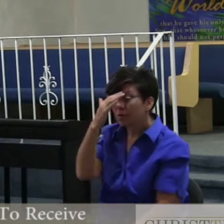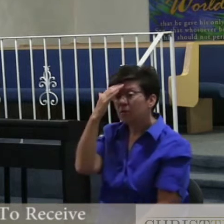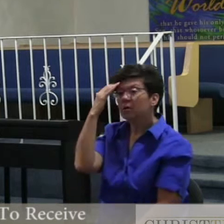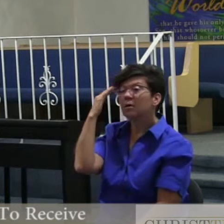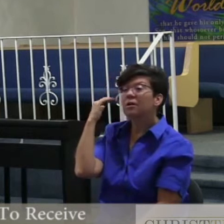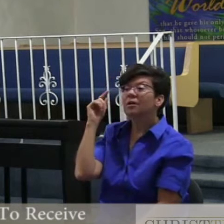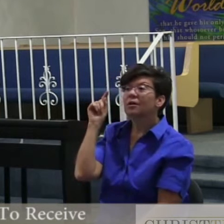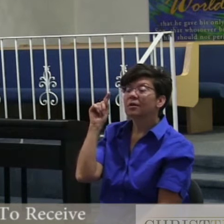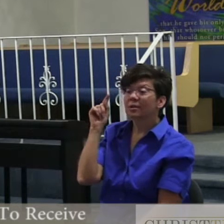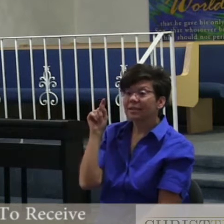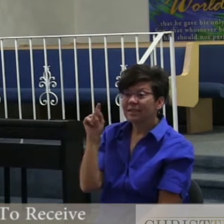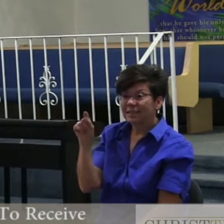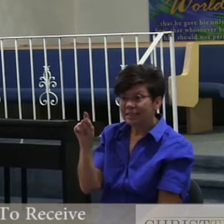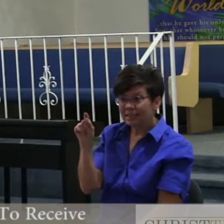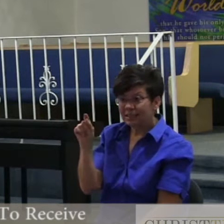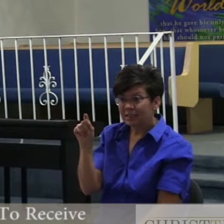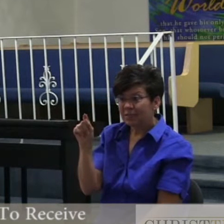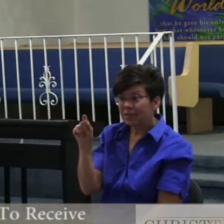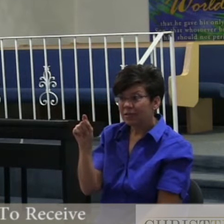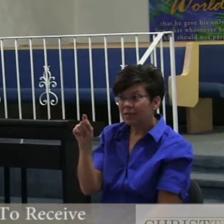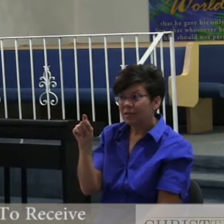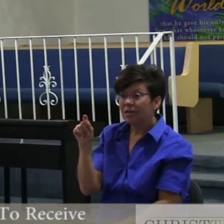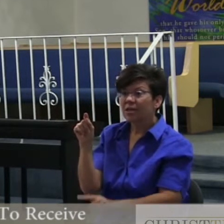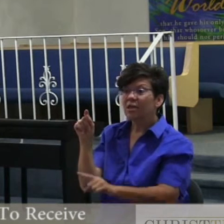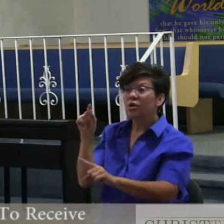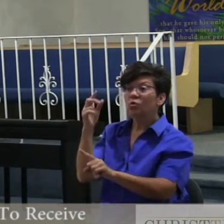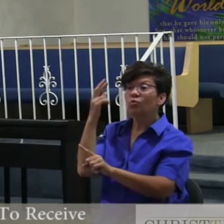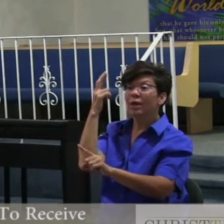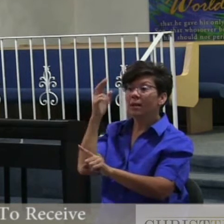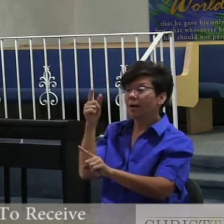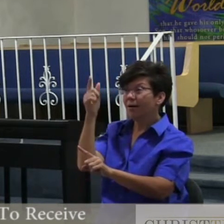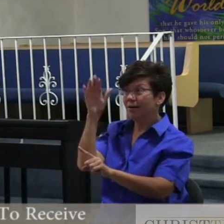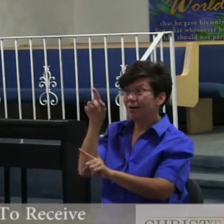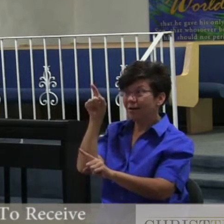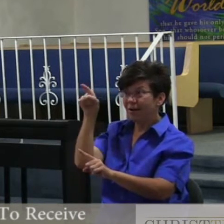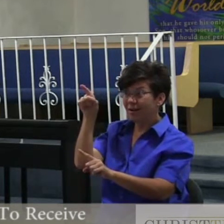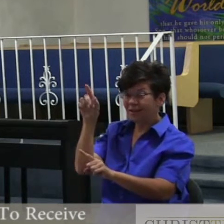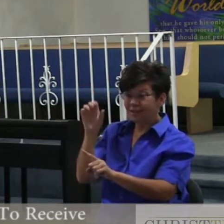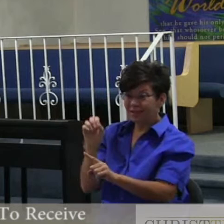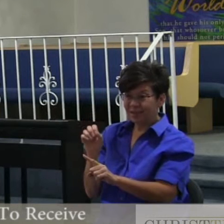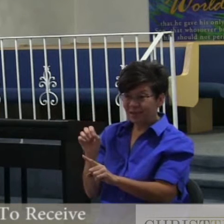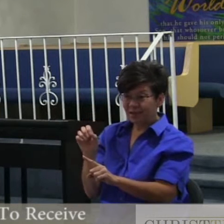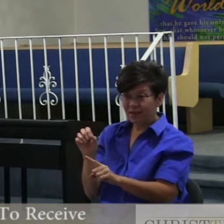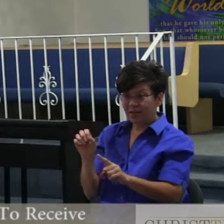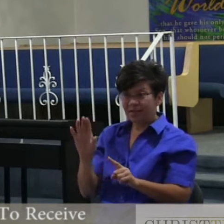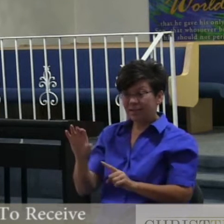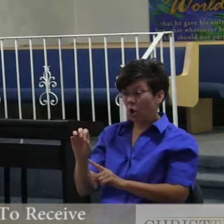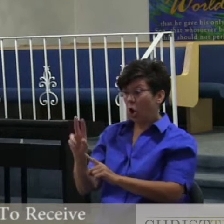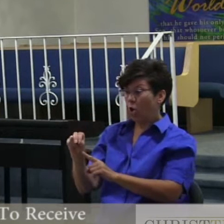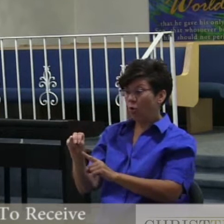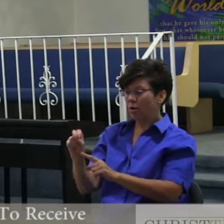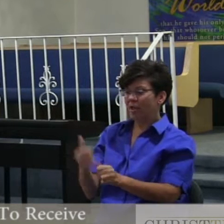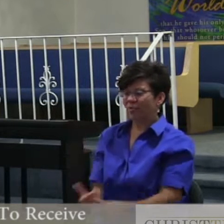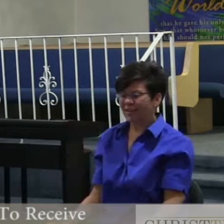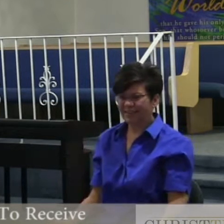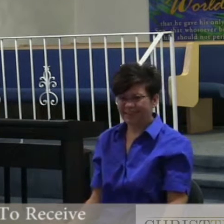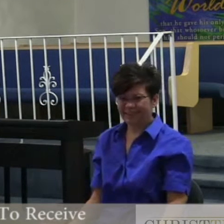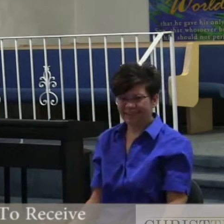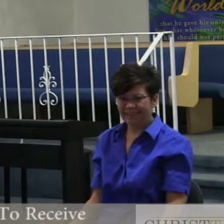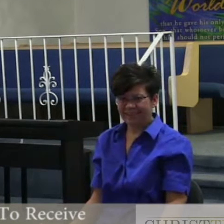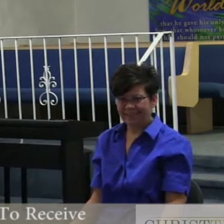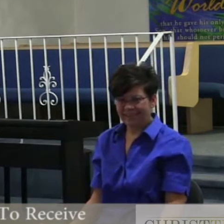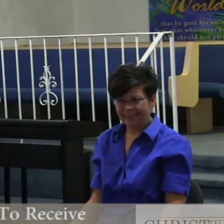Because he realized that God owns everything. God